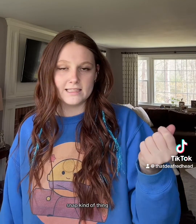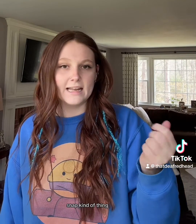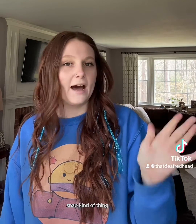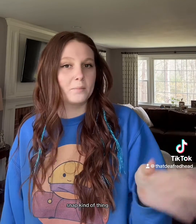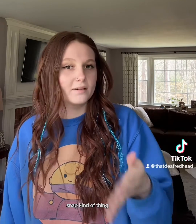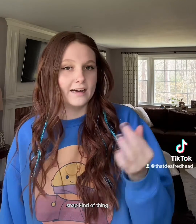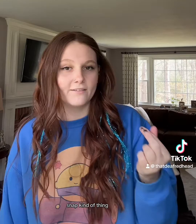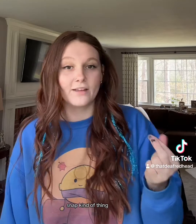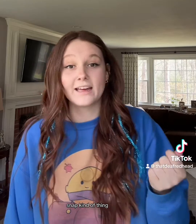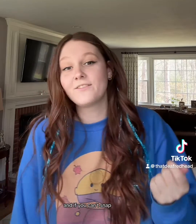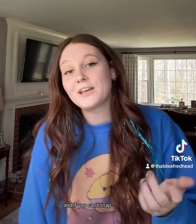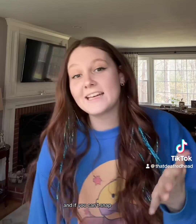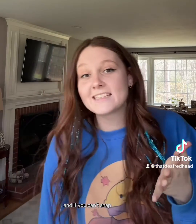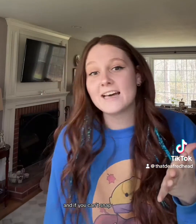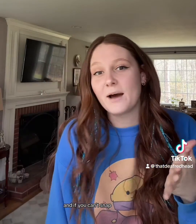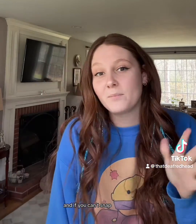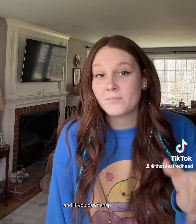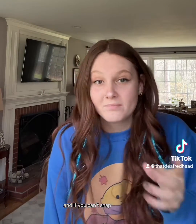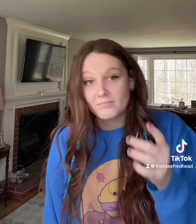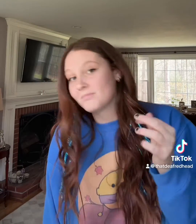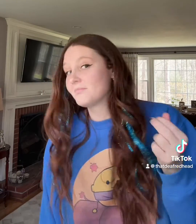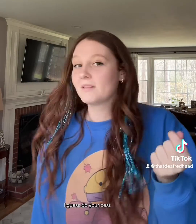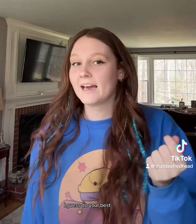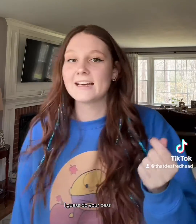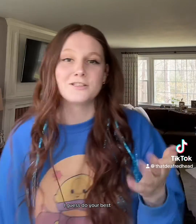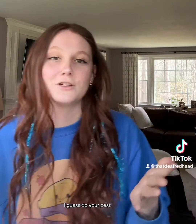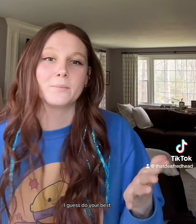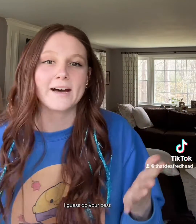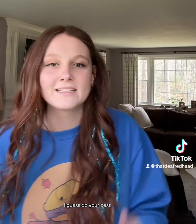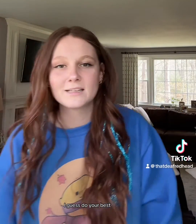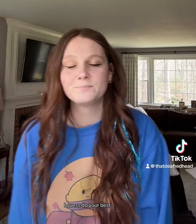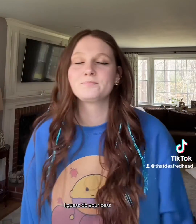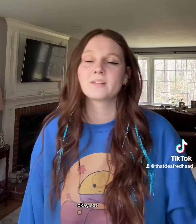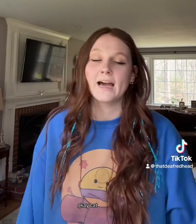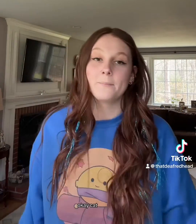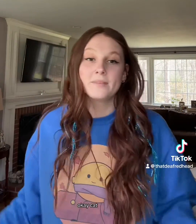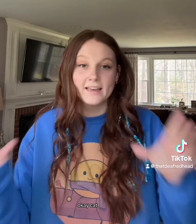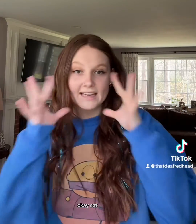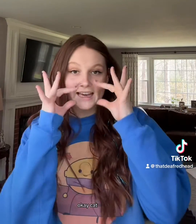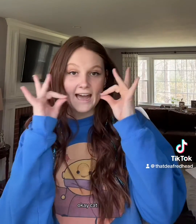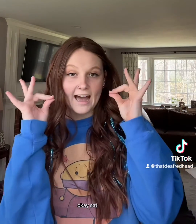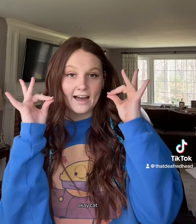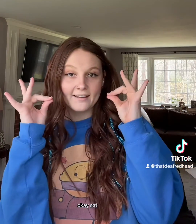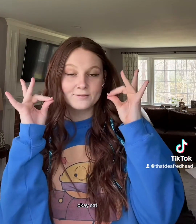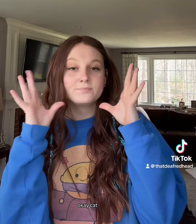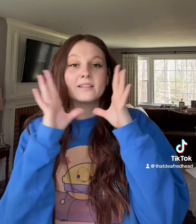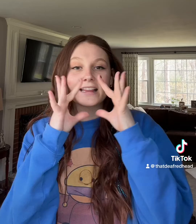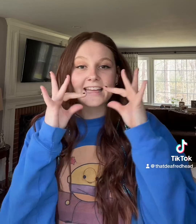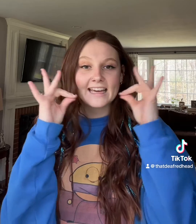snap kind of thing. And if you can't snap, I guess do your best. Okay, cat,